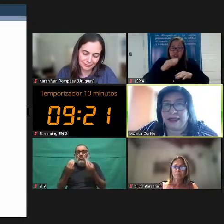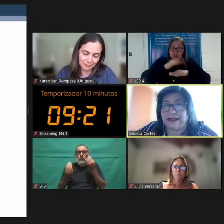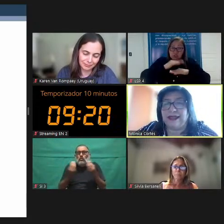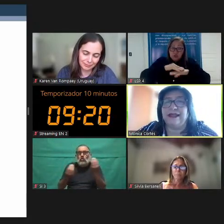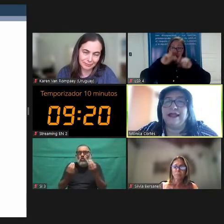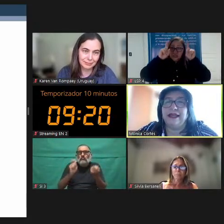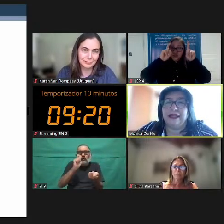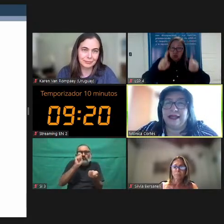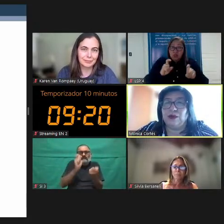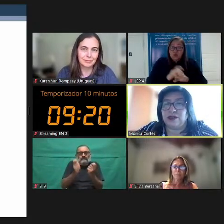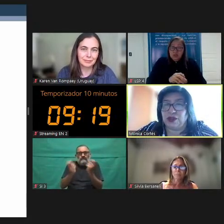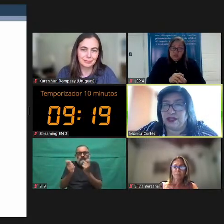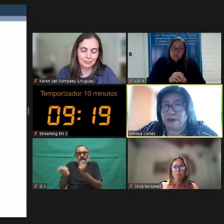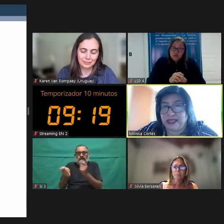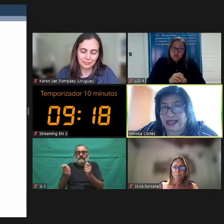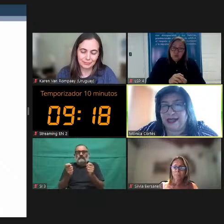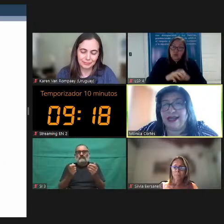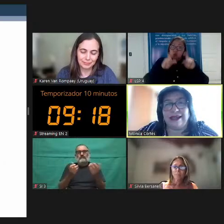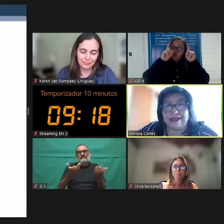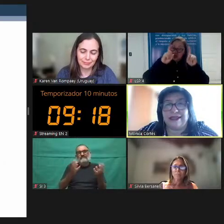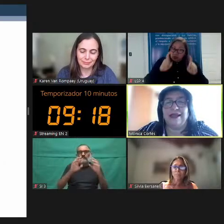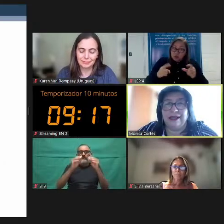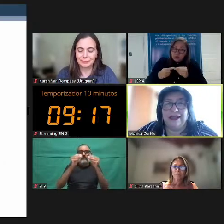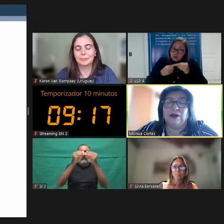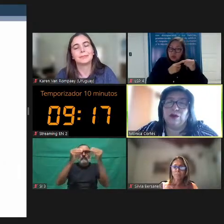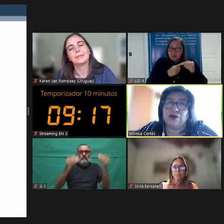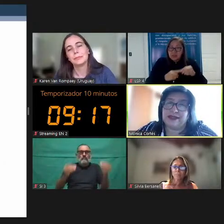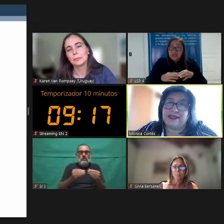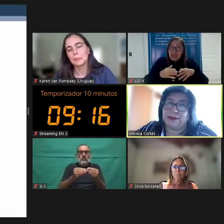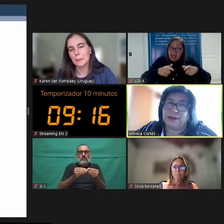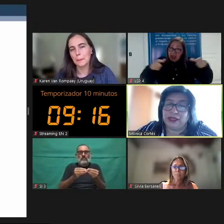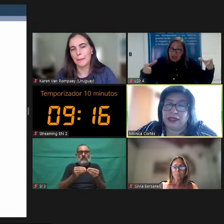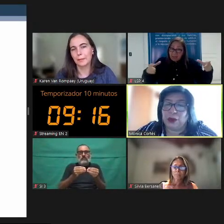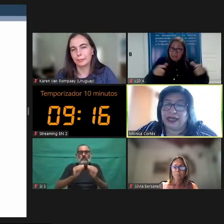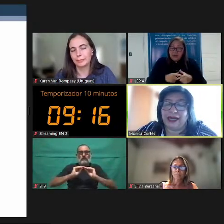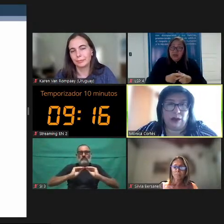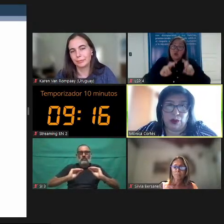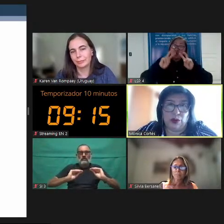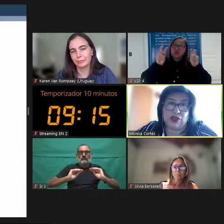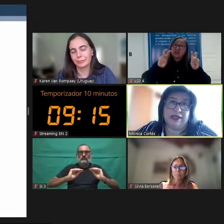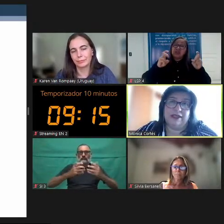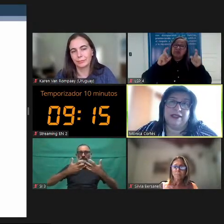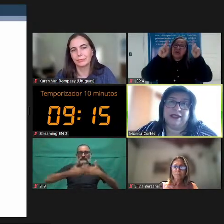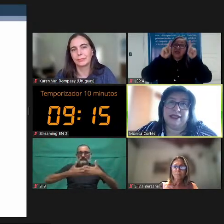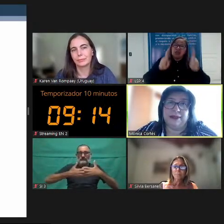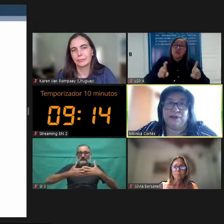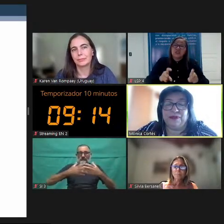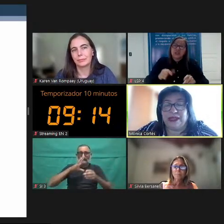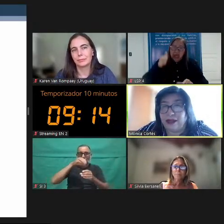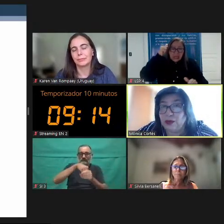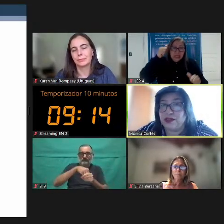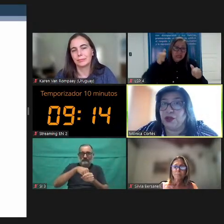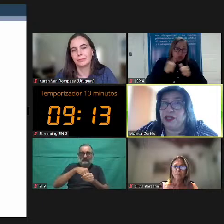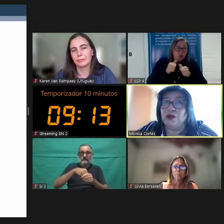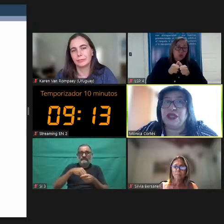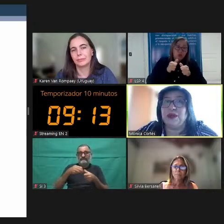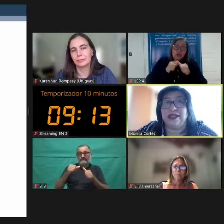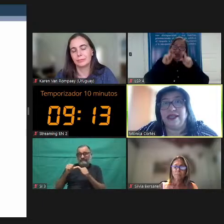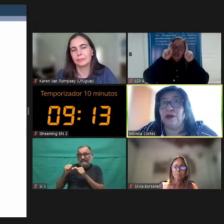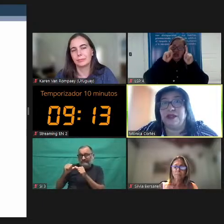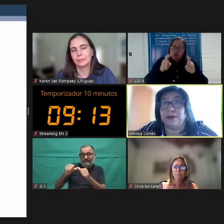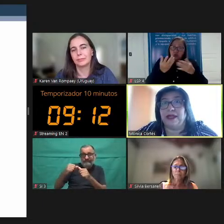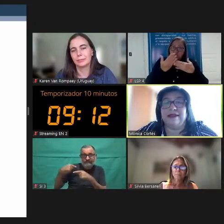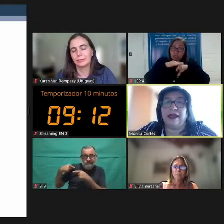education systems that nowadays still keep education a special education